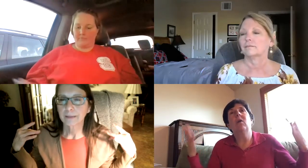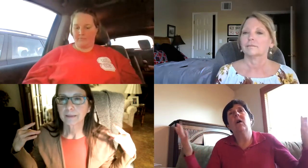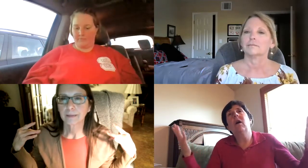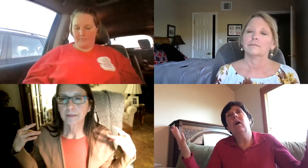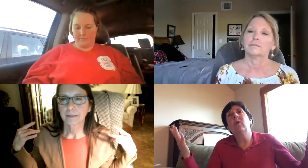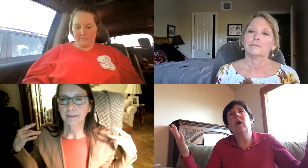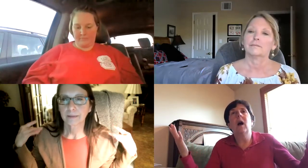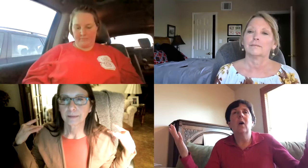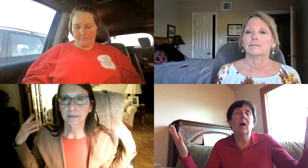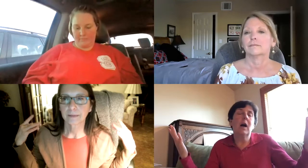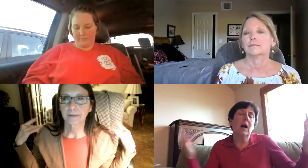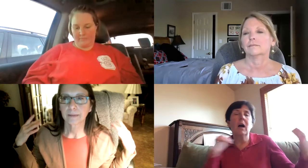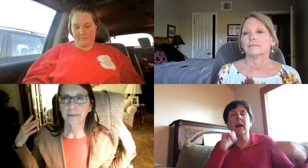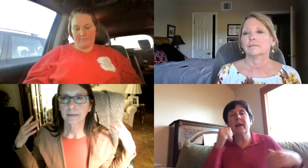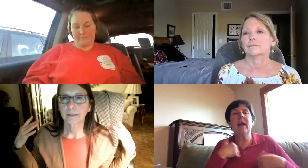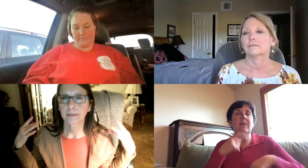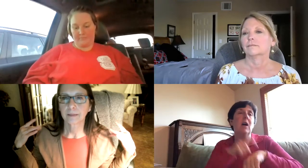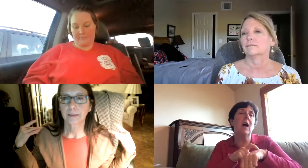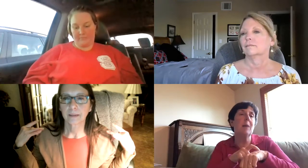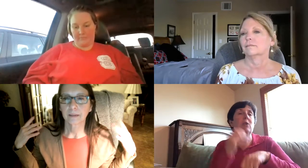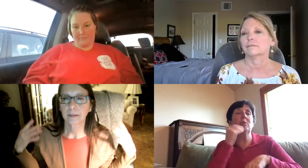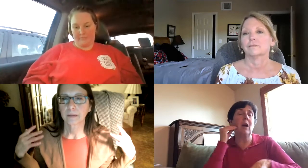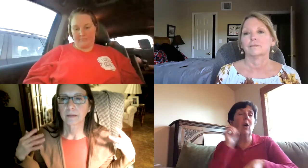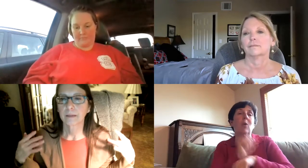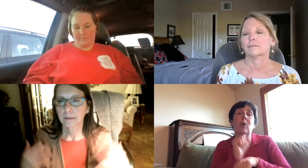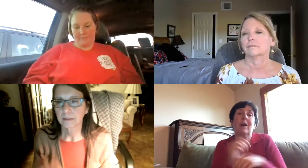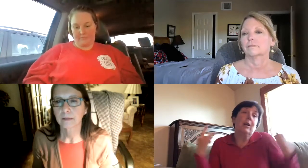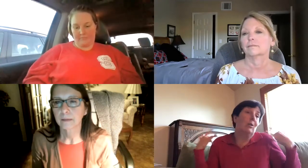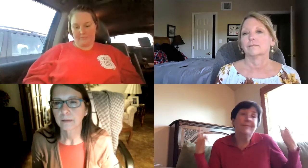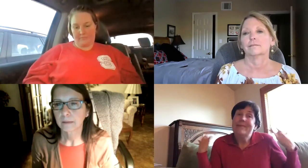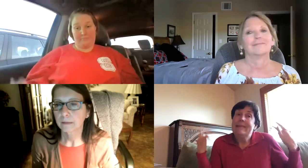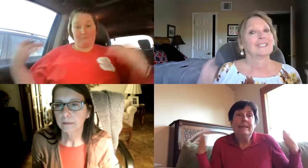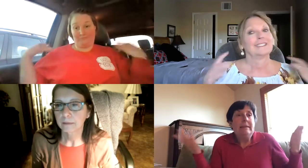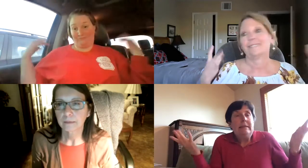know, oh, well, I didn't have time to do my homework. You